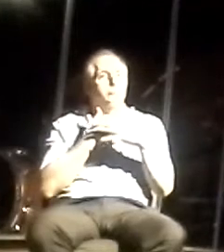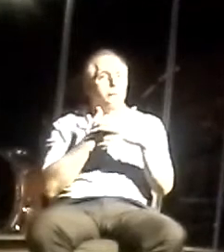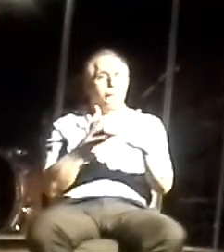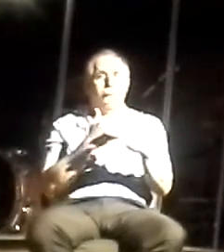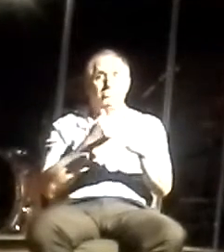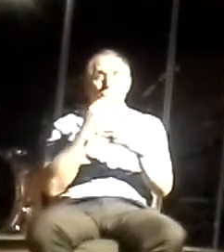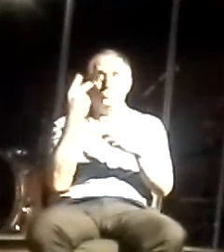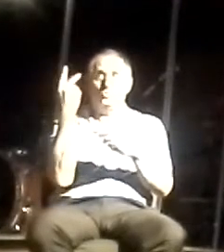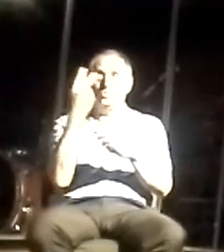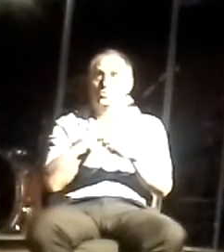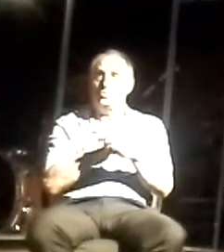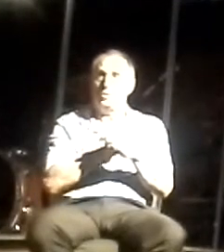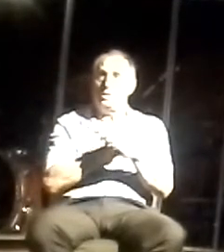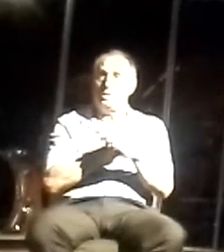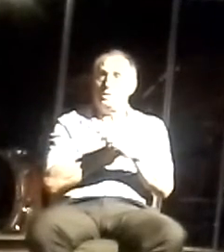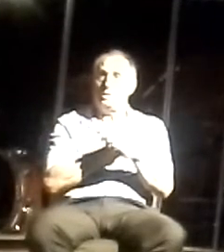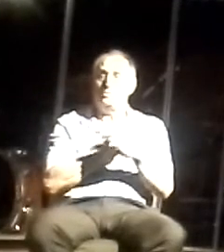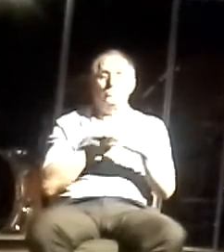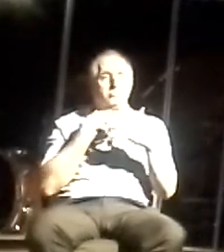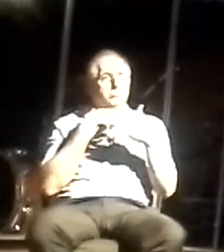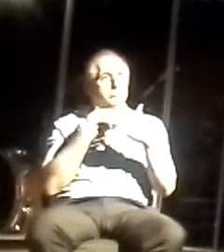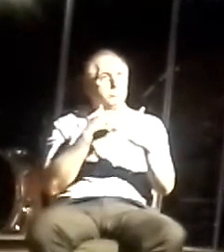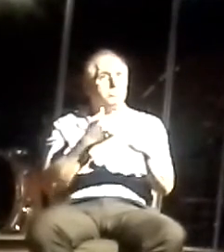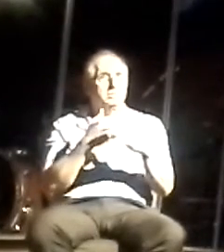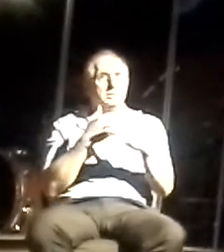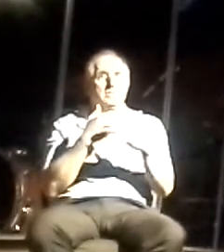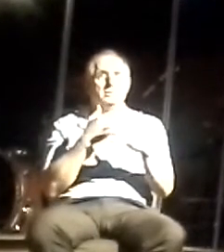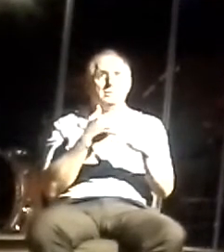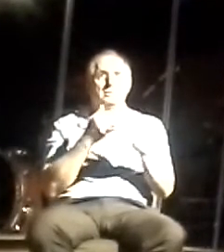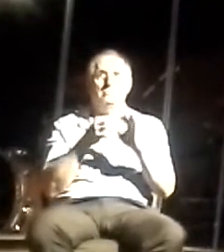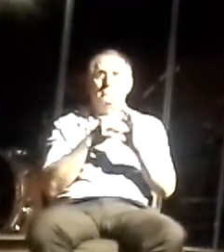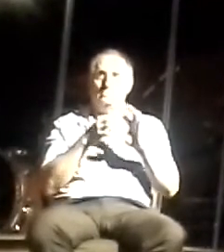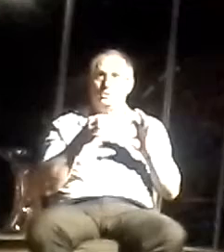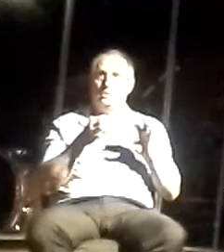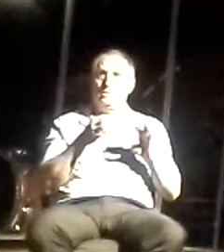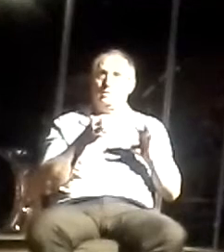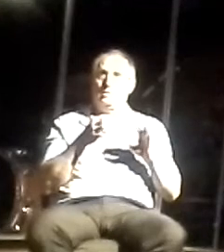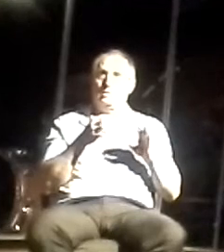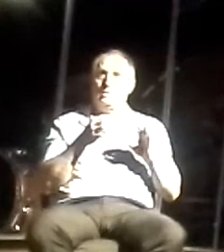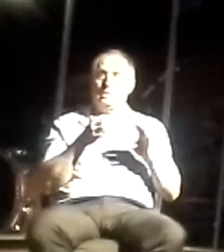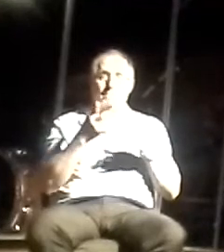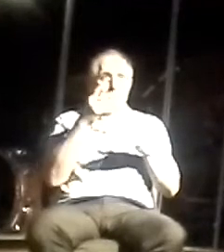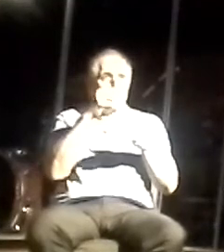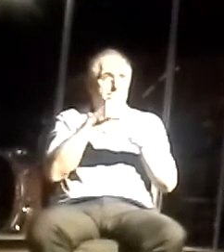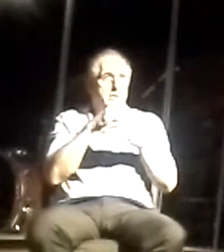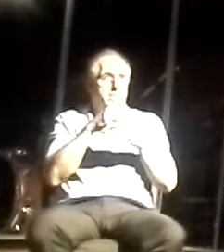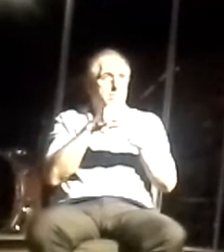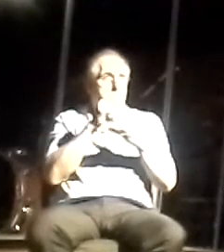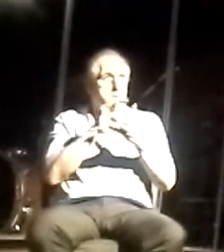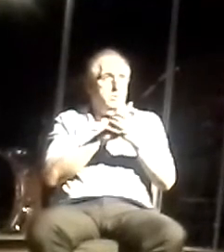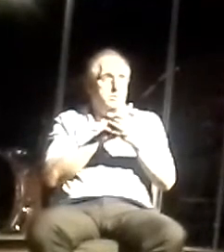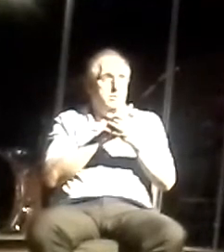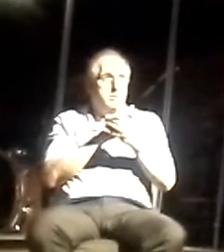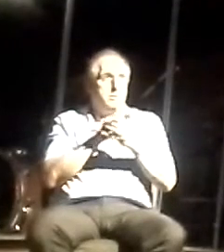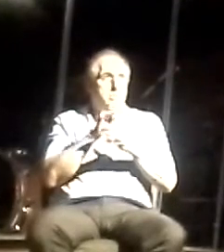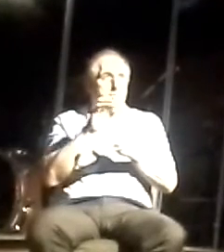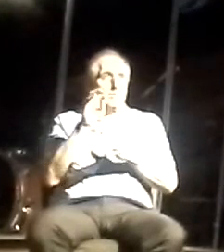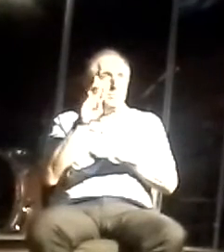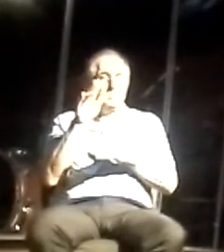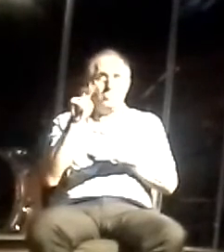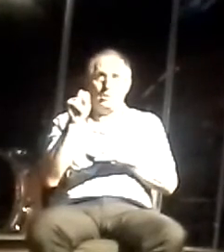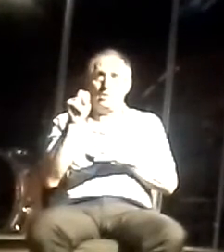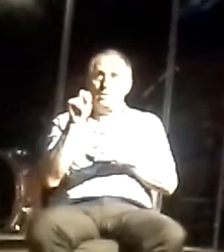So 2 days at the Wigwam to just kind of breathe and unplug and get resourced in your marriage. Pastor Brian Bloom and his wife Megan